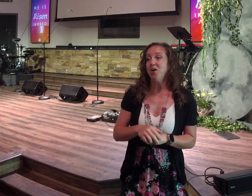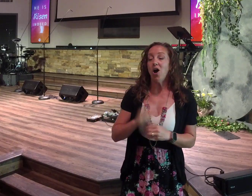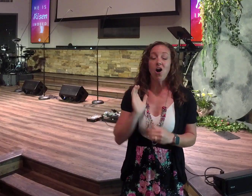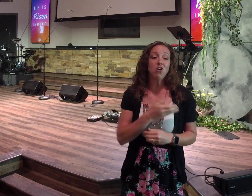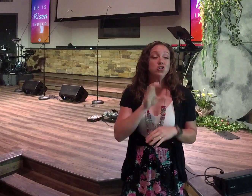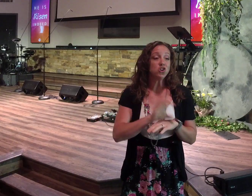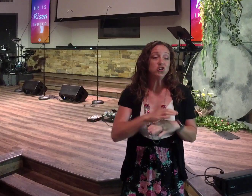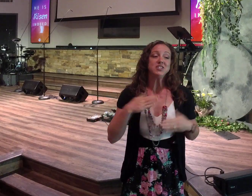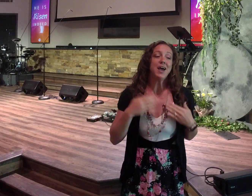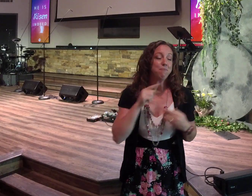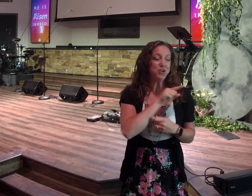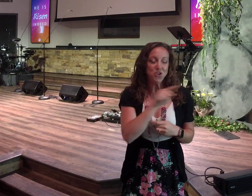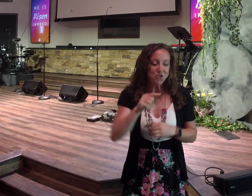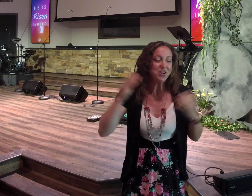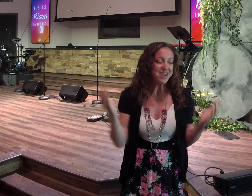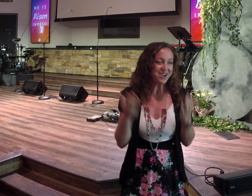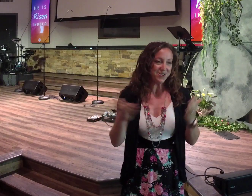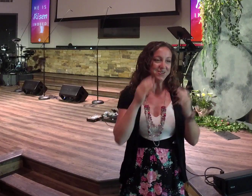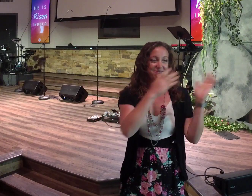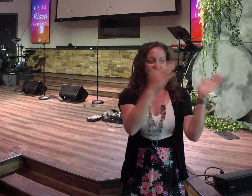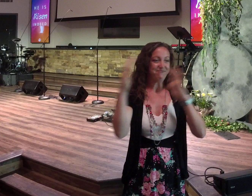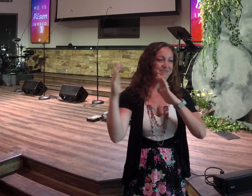you so excited to have our guests with us?